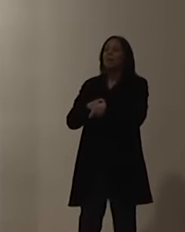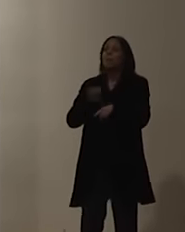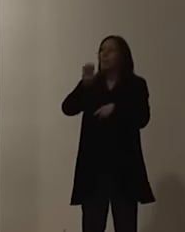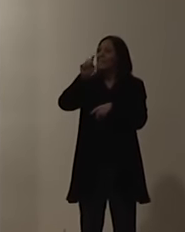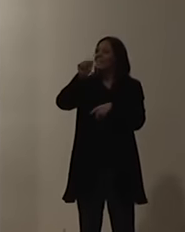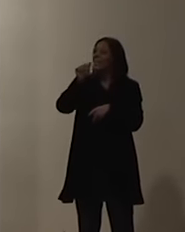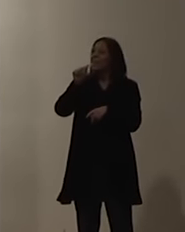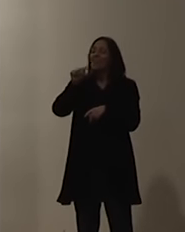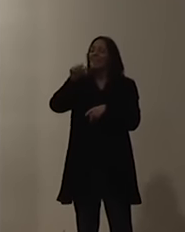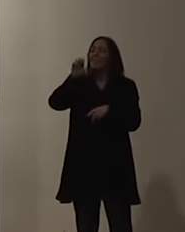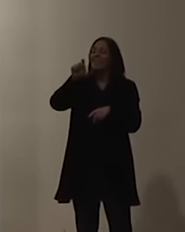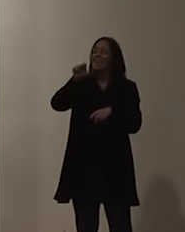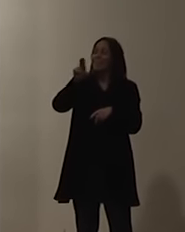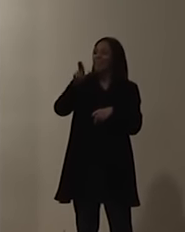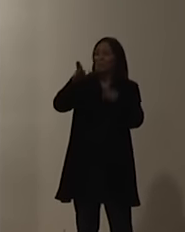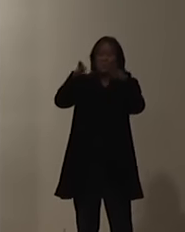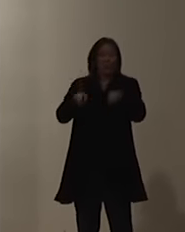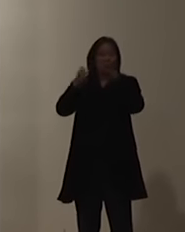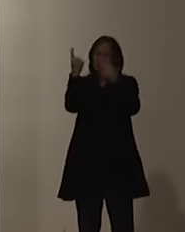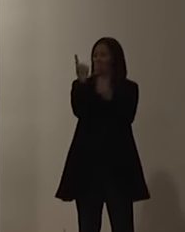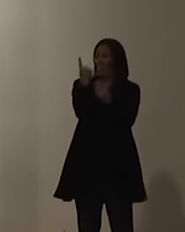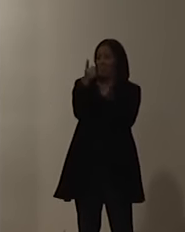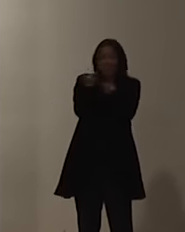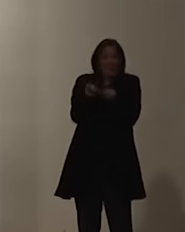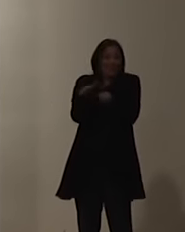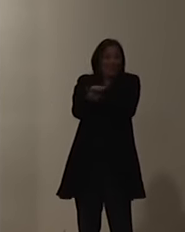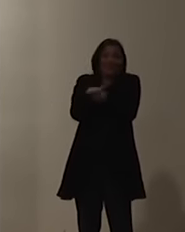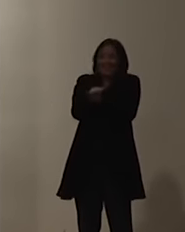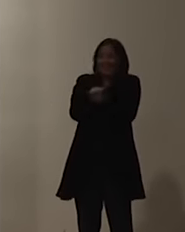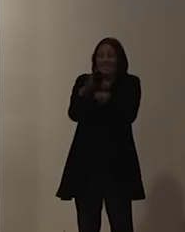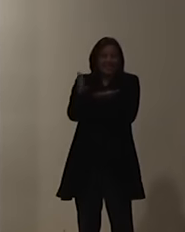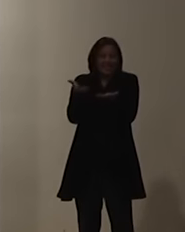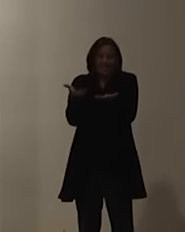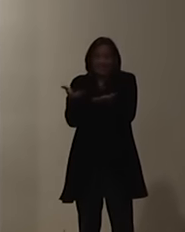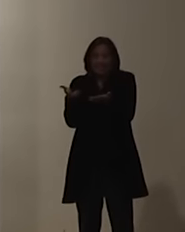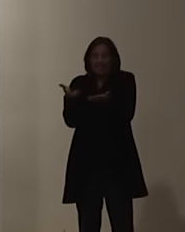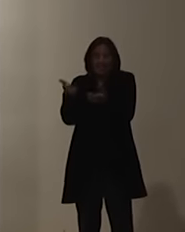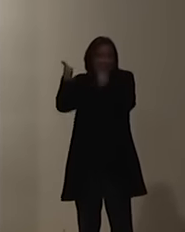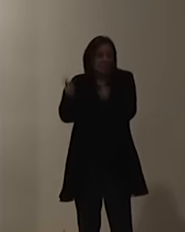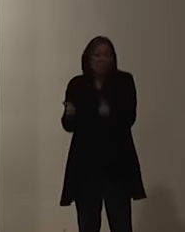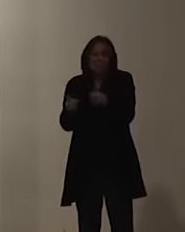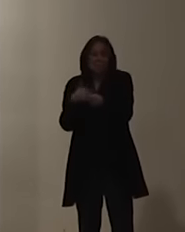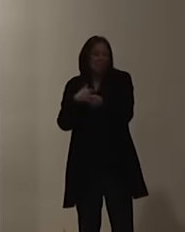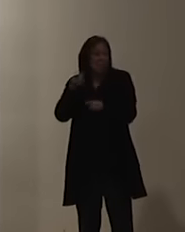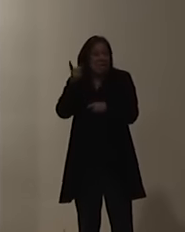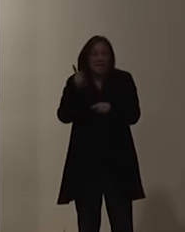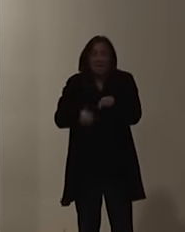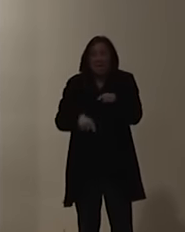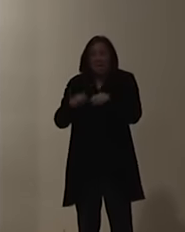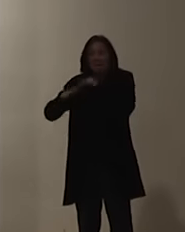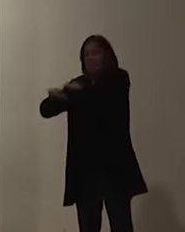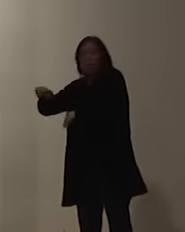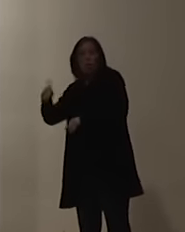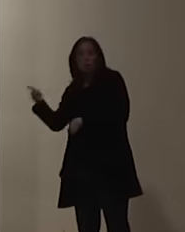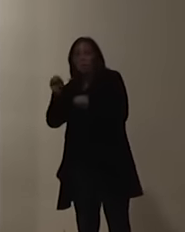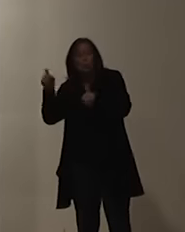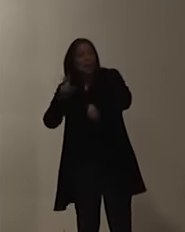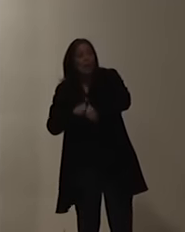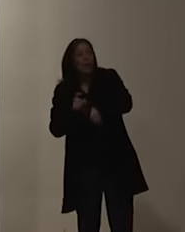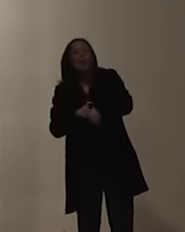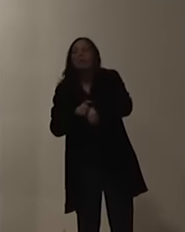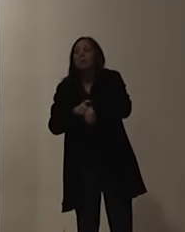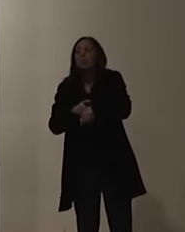purpose, clean, safe. We had to go into that, I can't say it, hellhole anyway, and try and